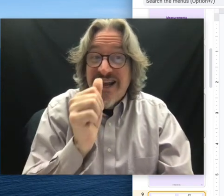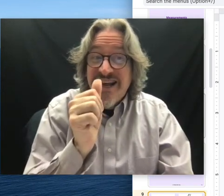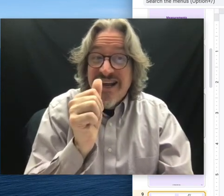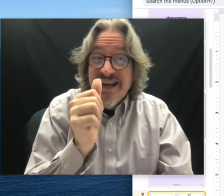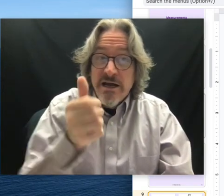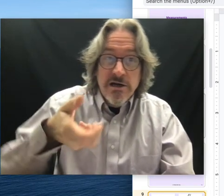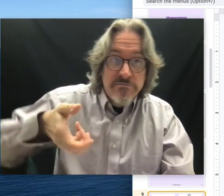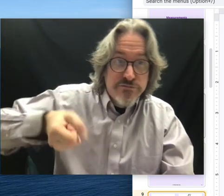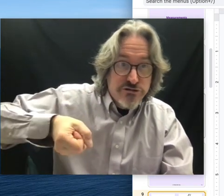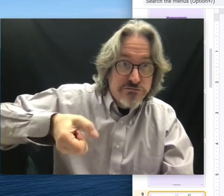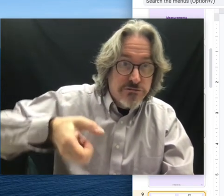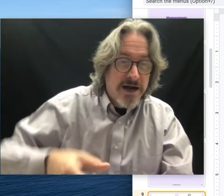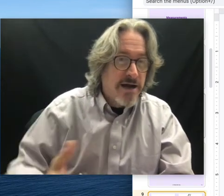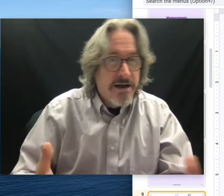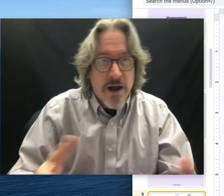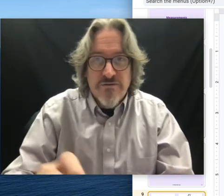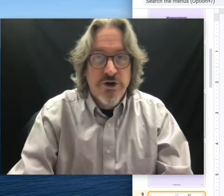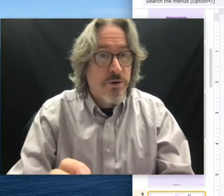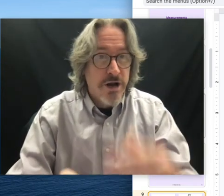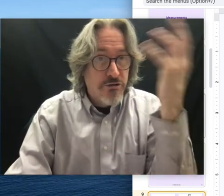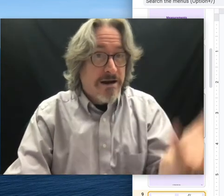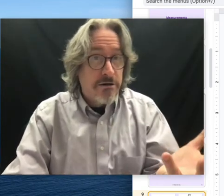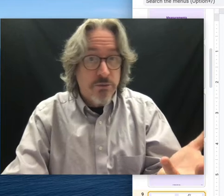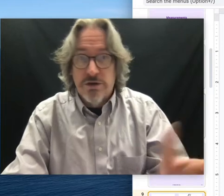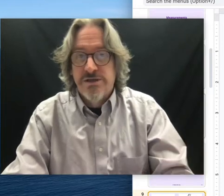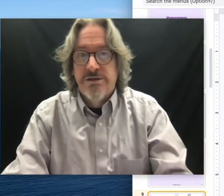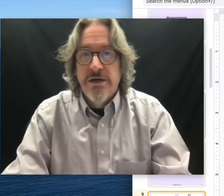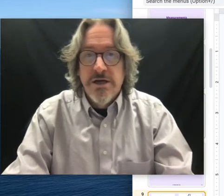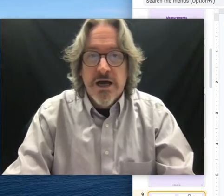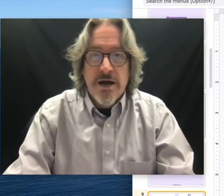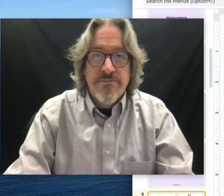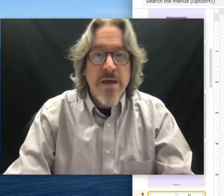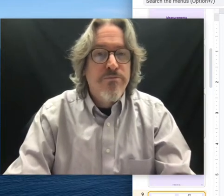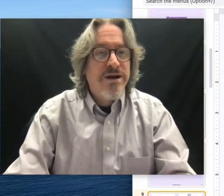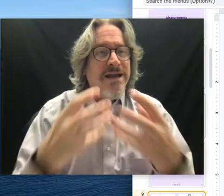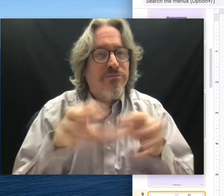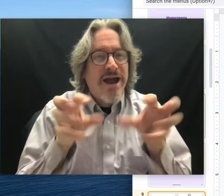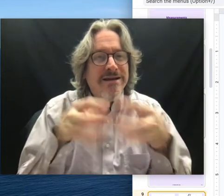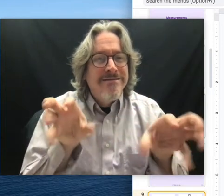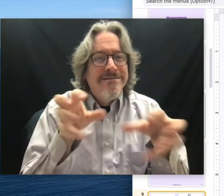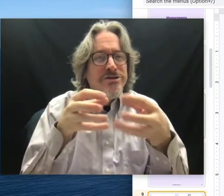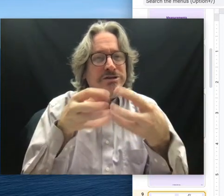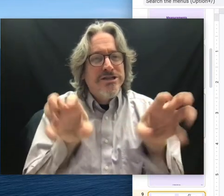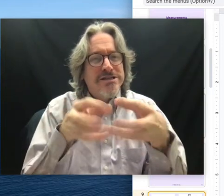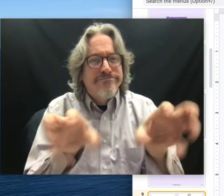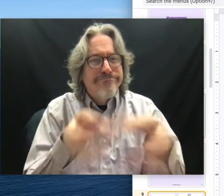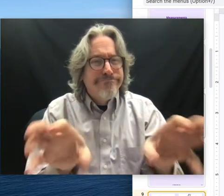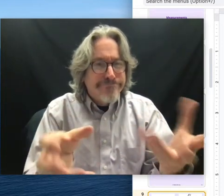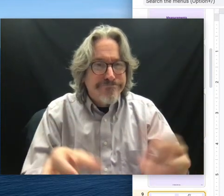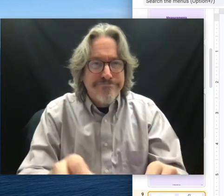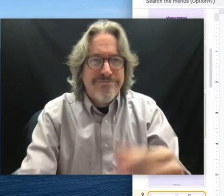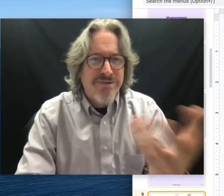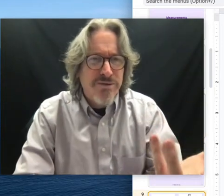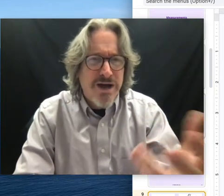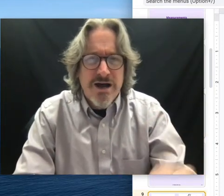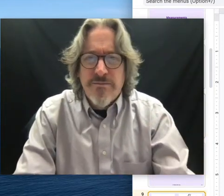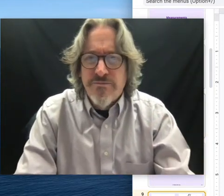Nut, crack, and however your nutcracker works. Breaking bread is usually just